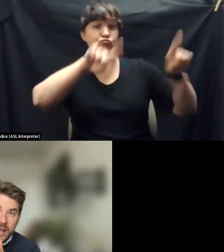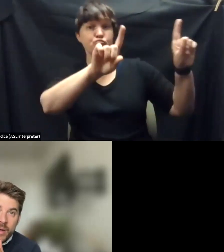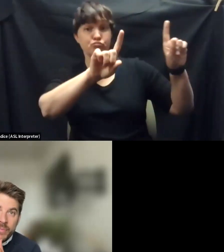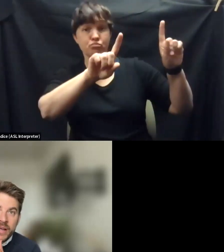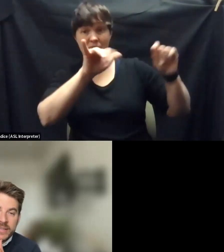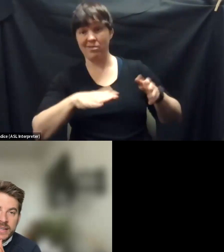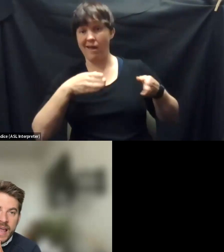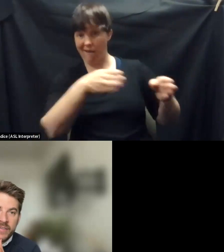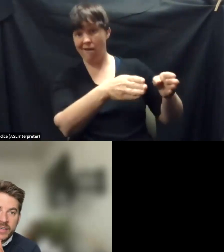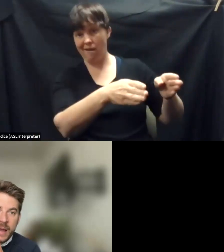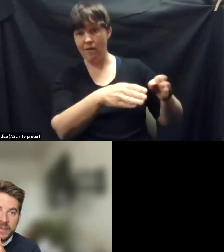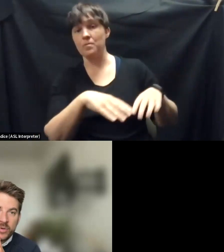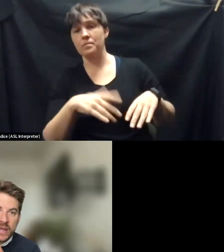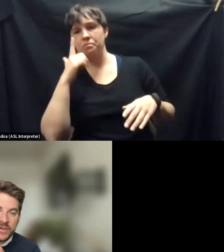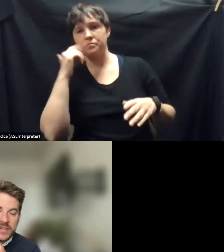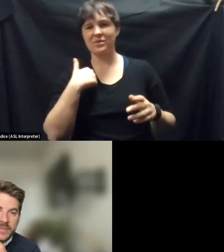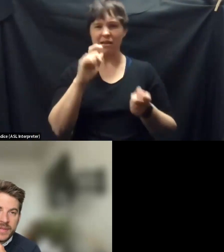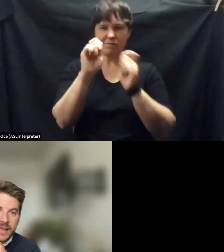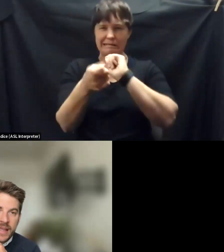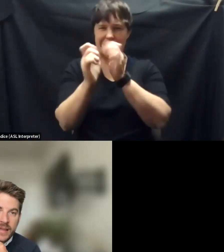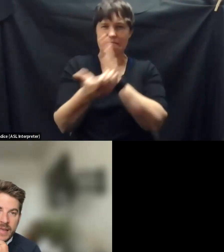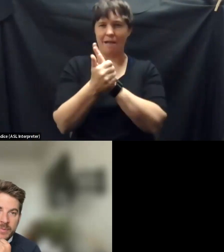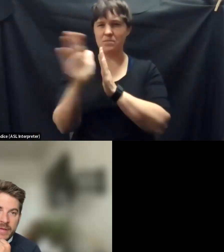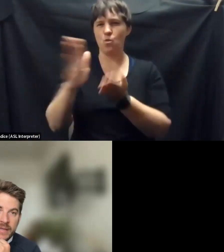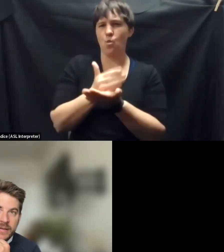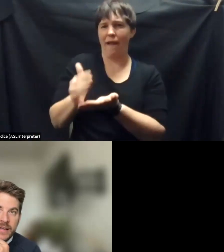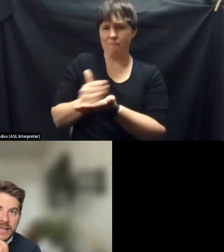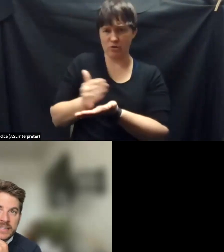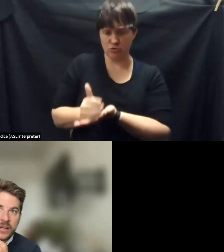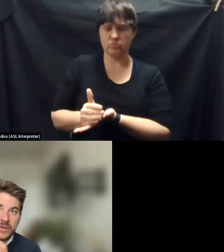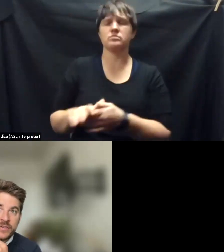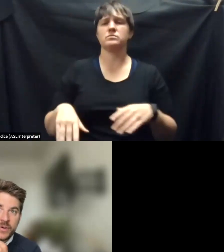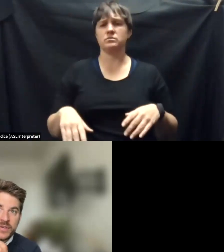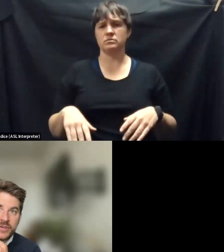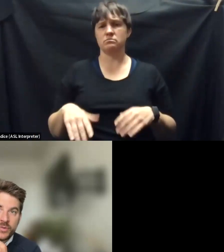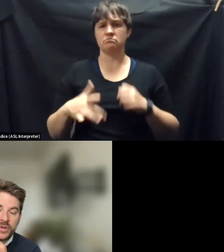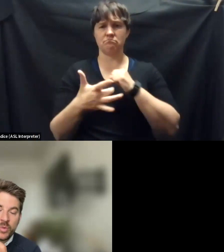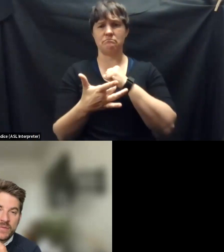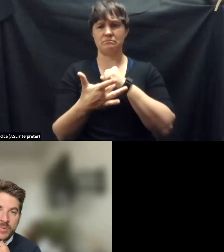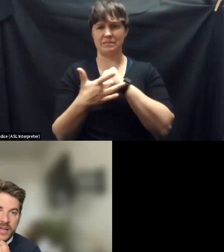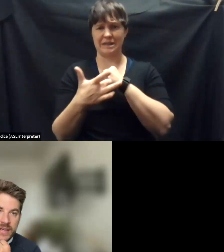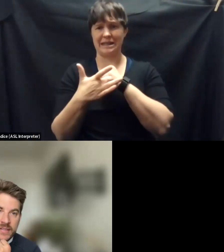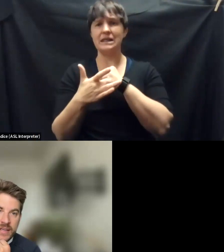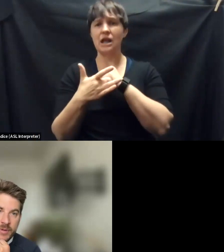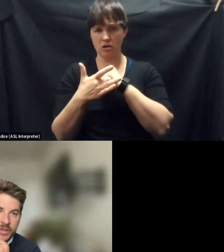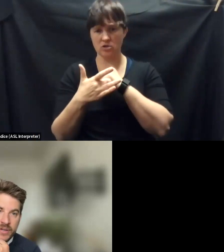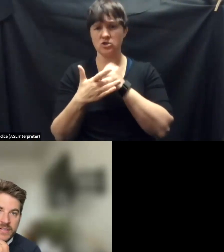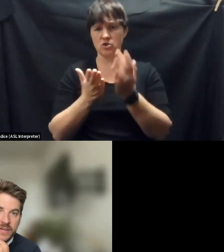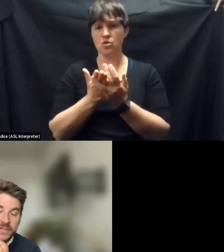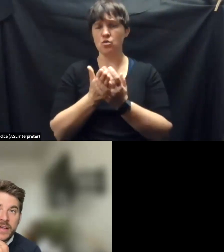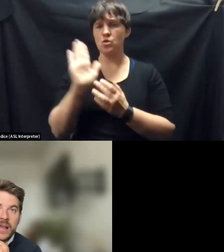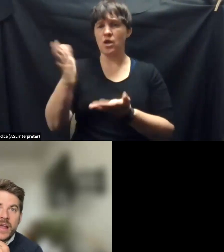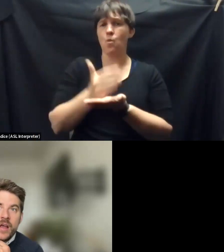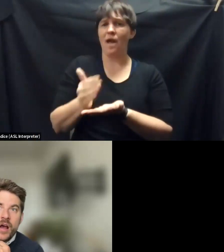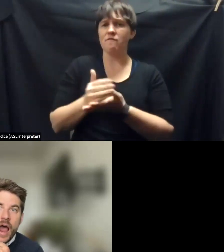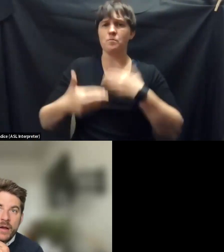arena because they have adapted their waivers and implemented technology first through their waiver process. And I'm curious